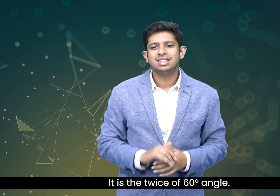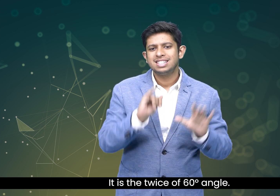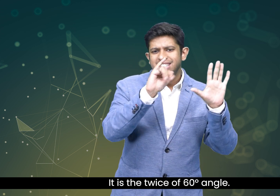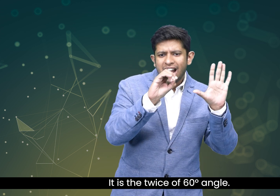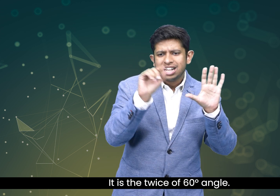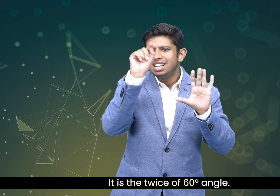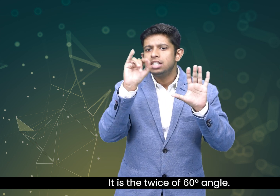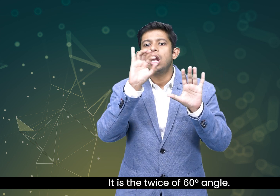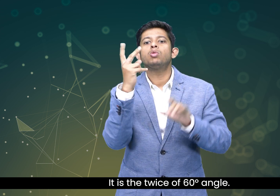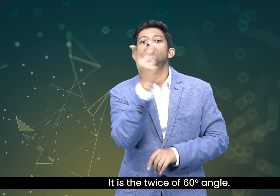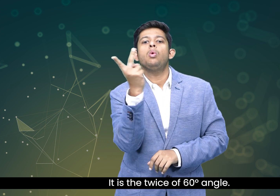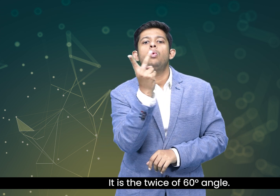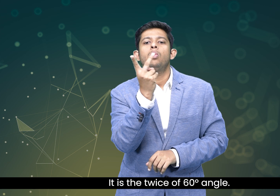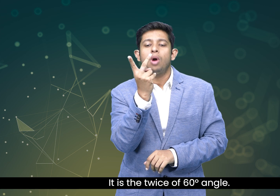It is the twice of 60-degree angle.